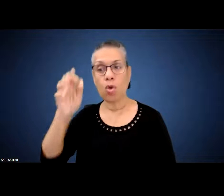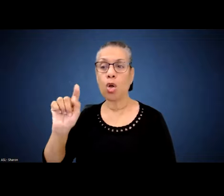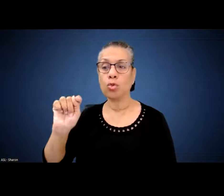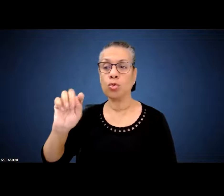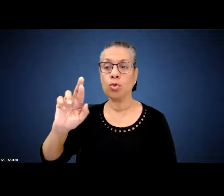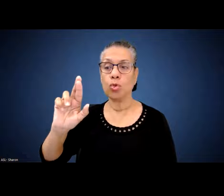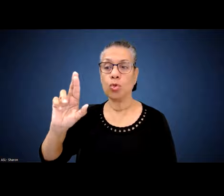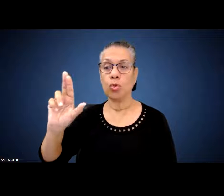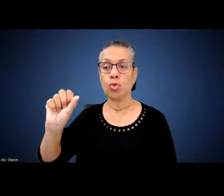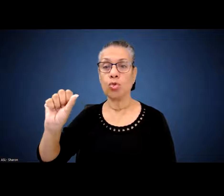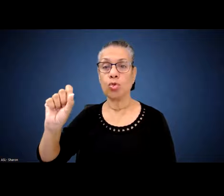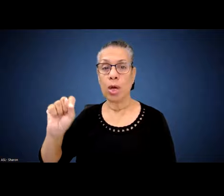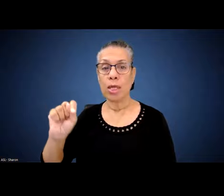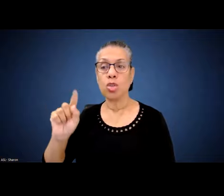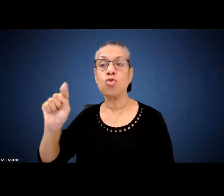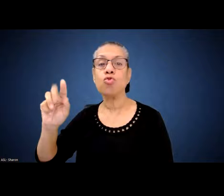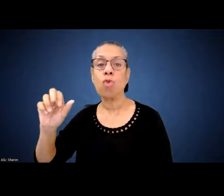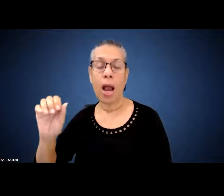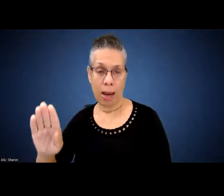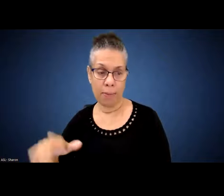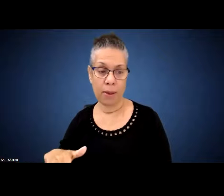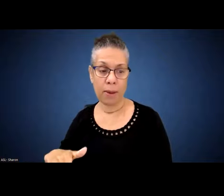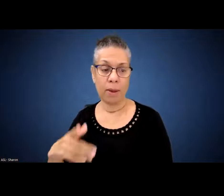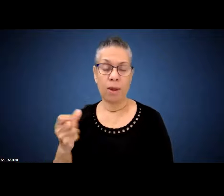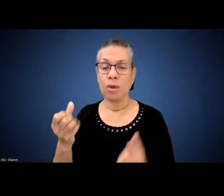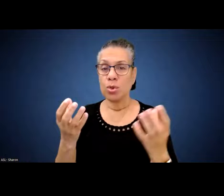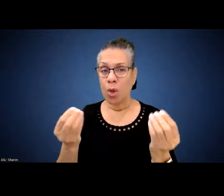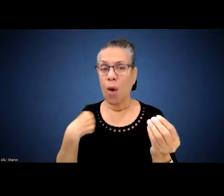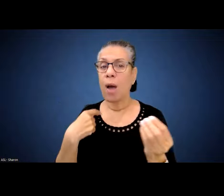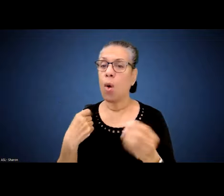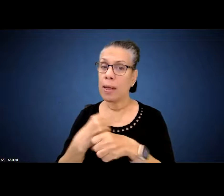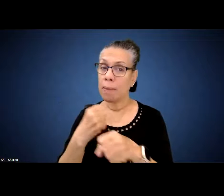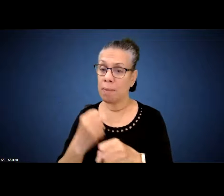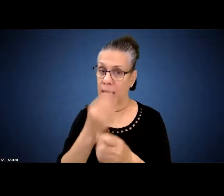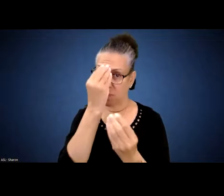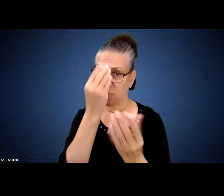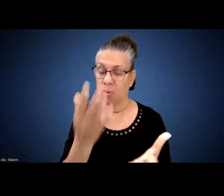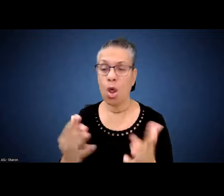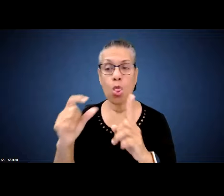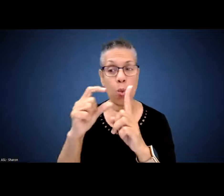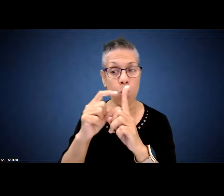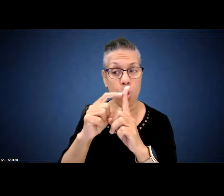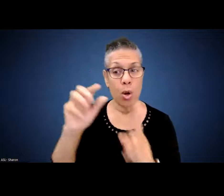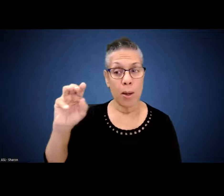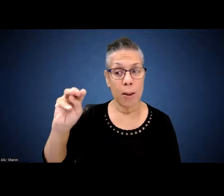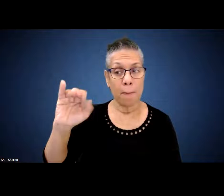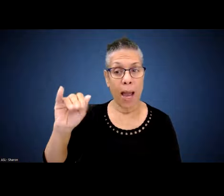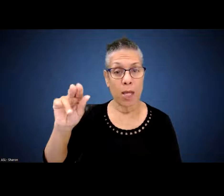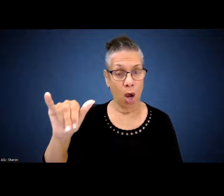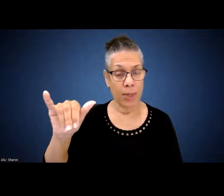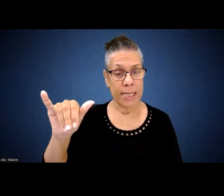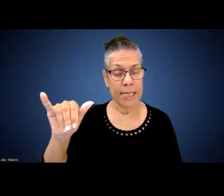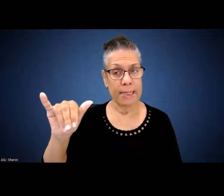have rights through the UNDRIP. So I just wanted to make that note that the word minority